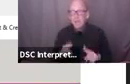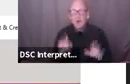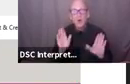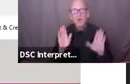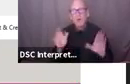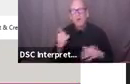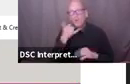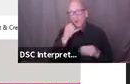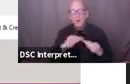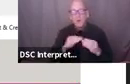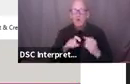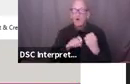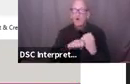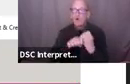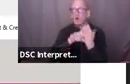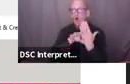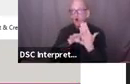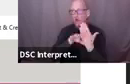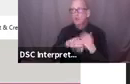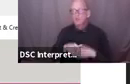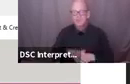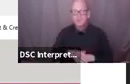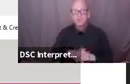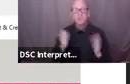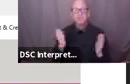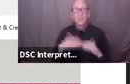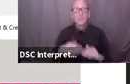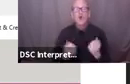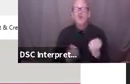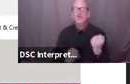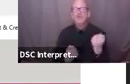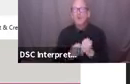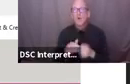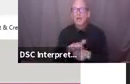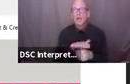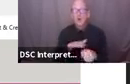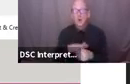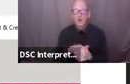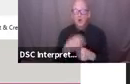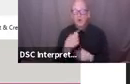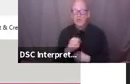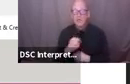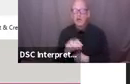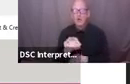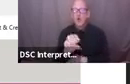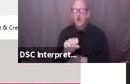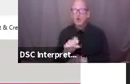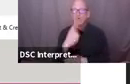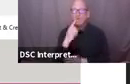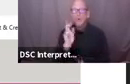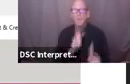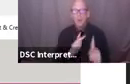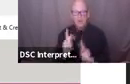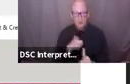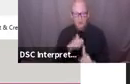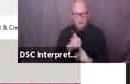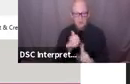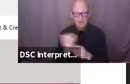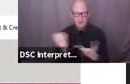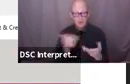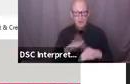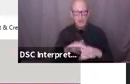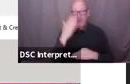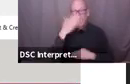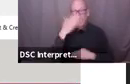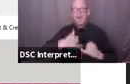for you to be able to call and access. Supporting local heroes is for folks who are serving on the front